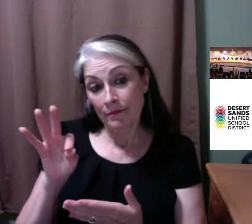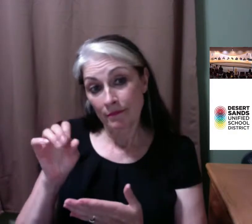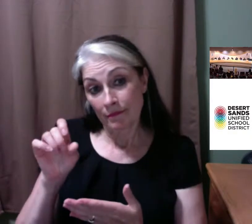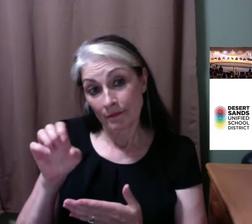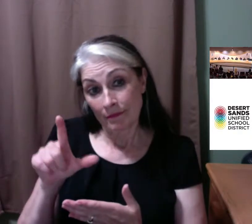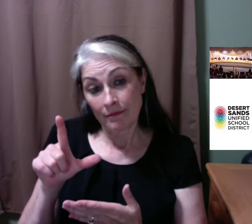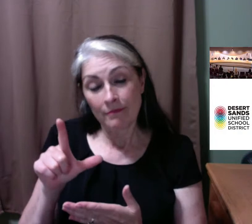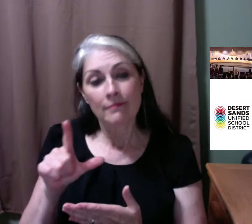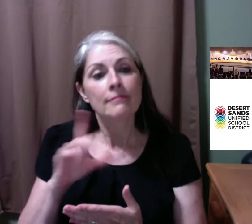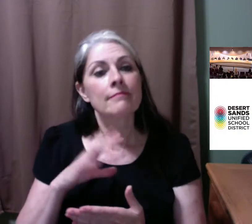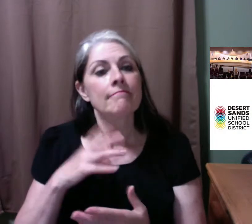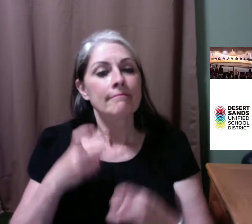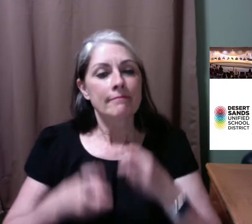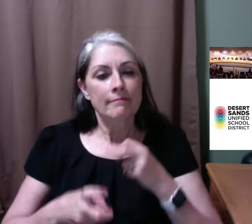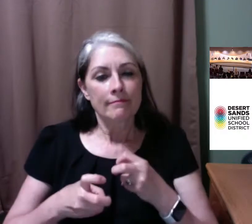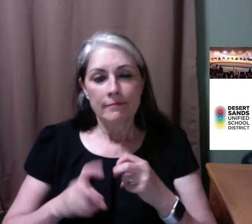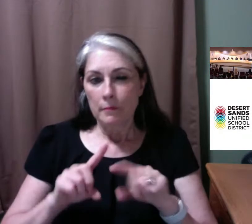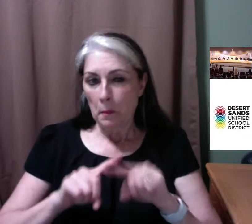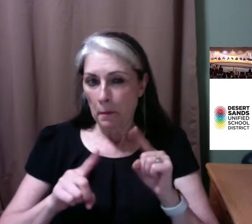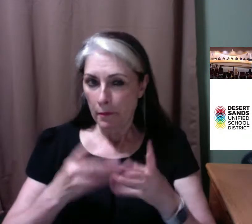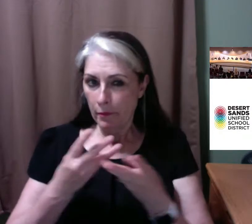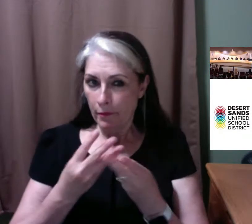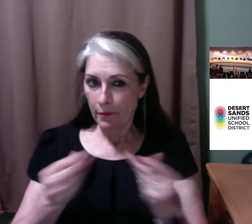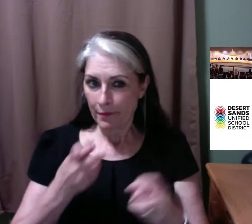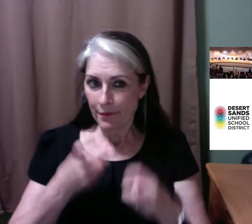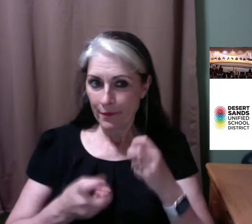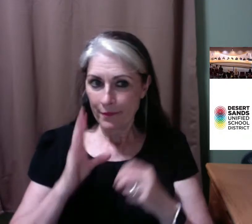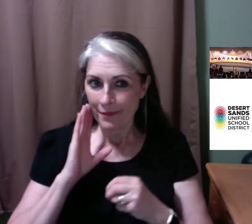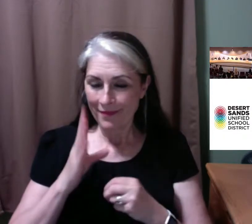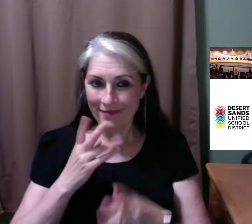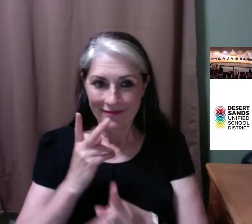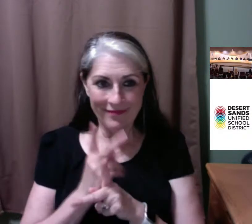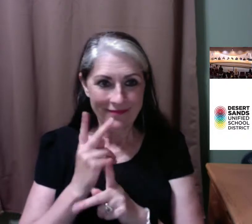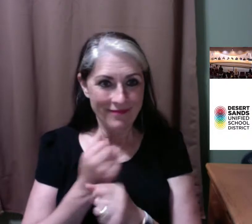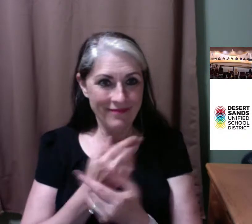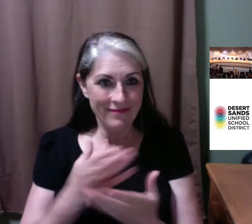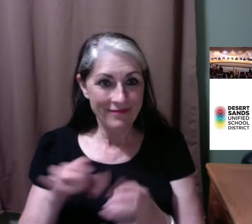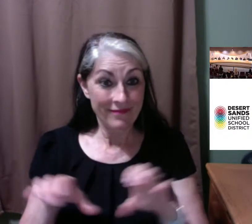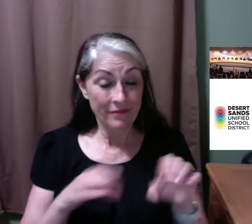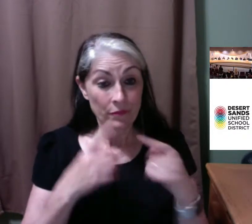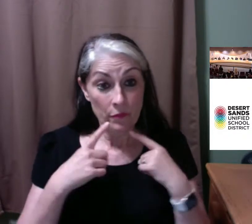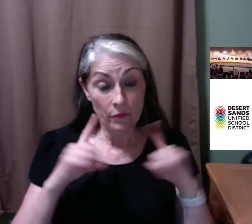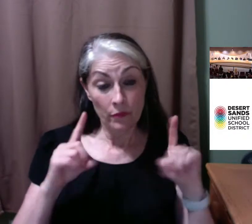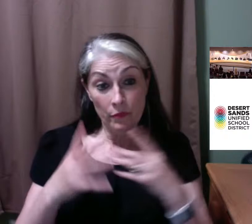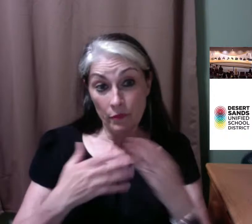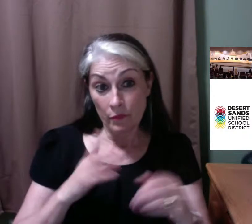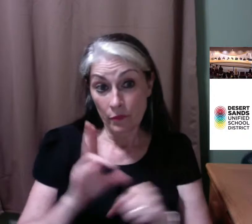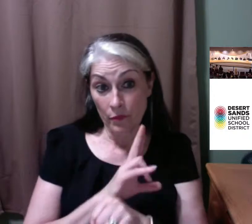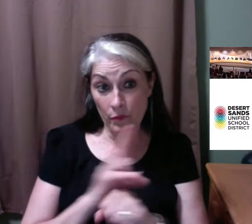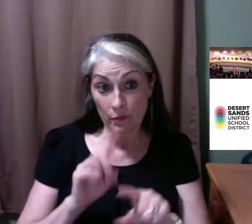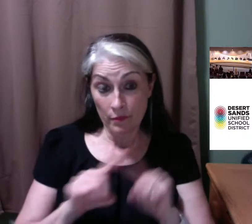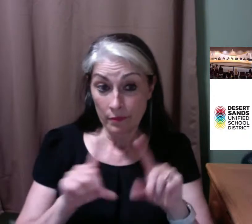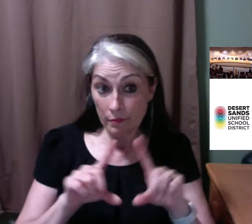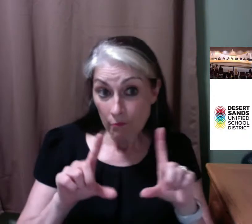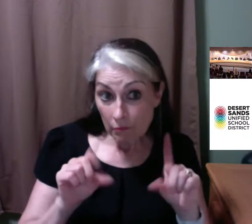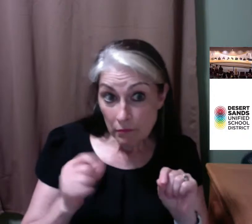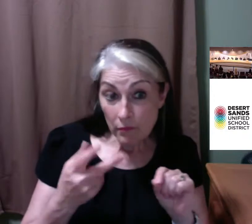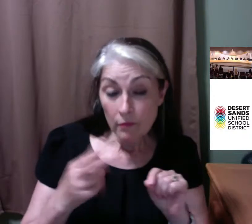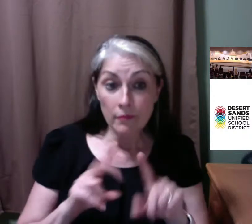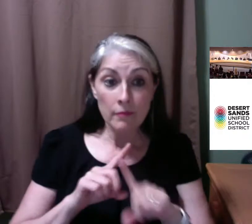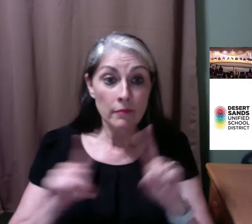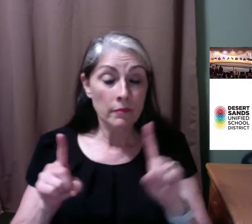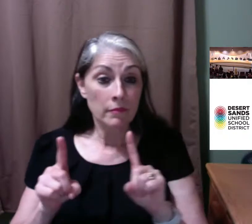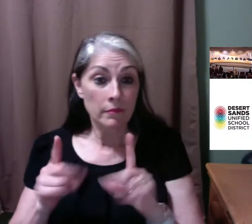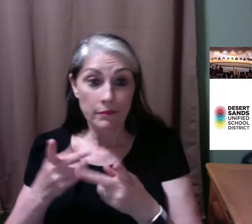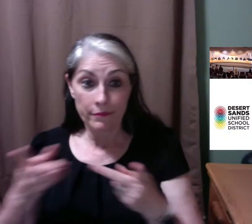will find a way, we will make it work, we'll help you take care of whatever we need to do to make it work, whether it's using a different card, going to a different